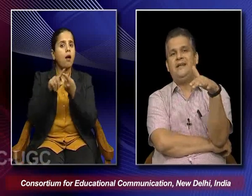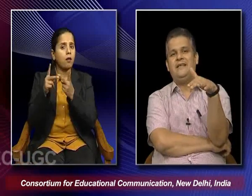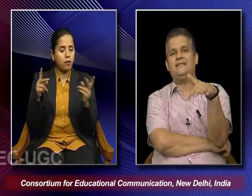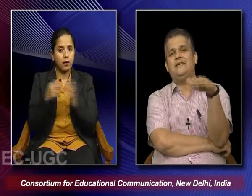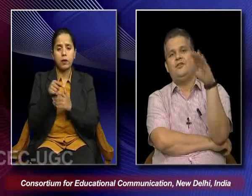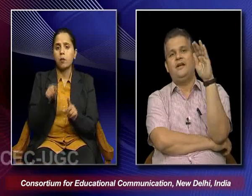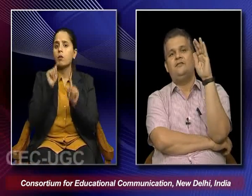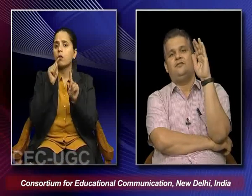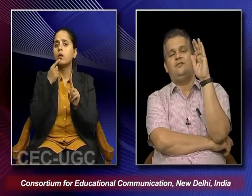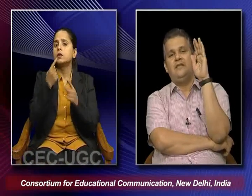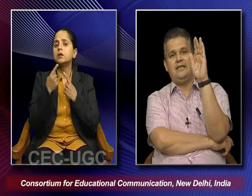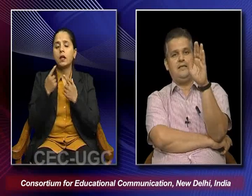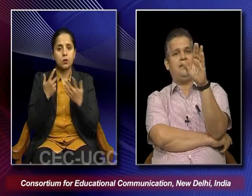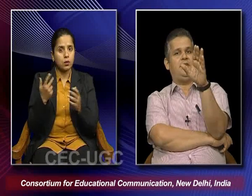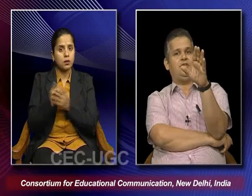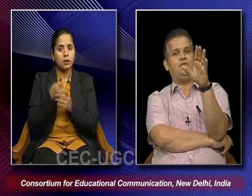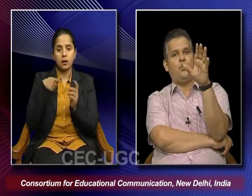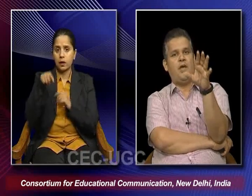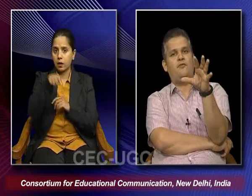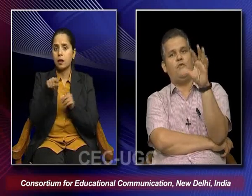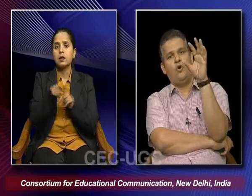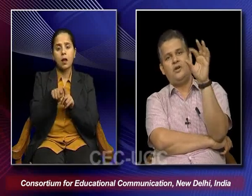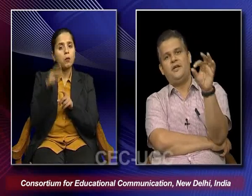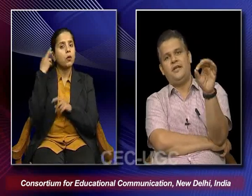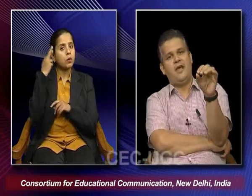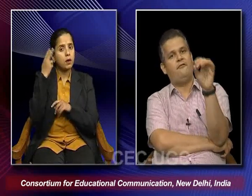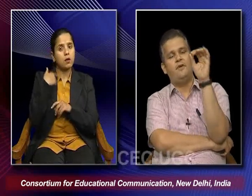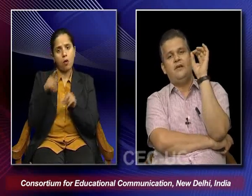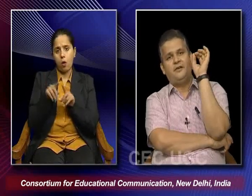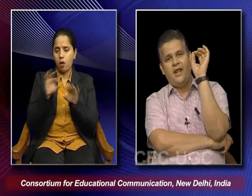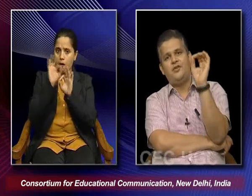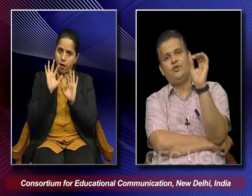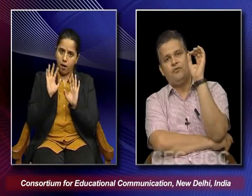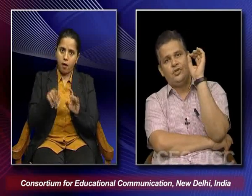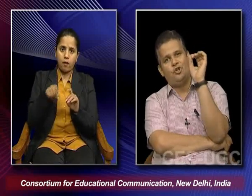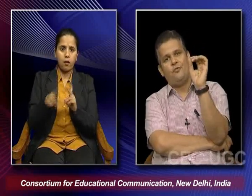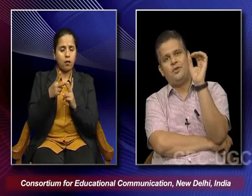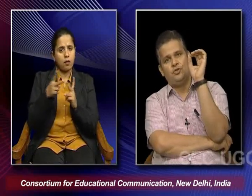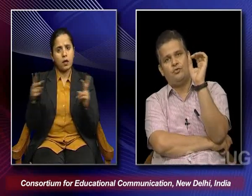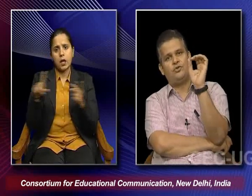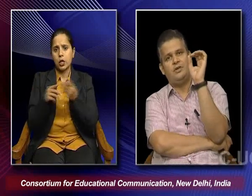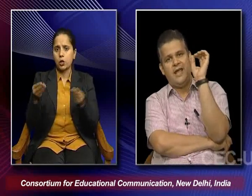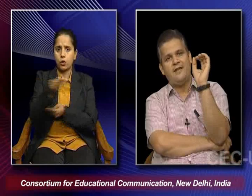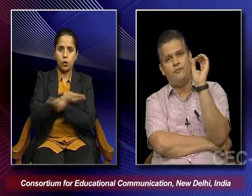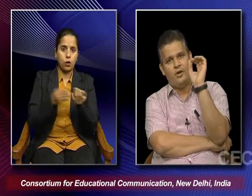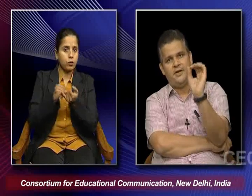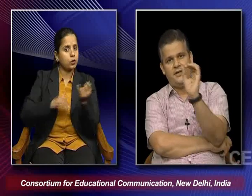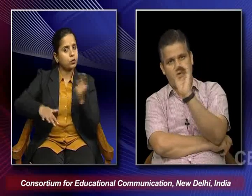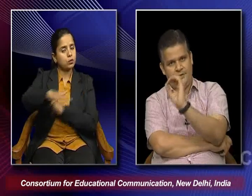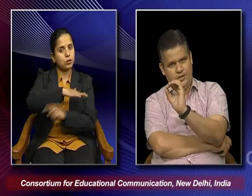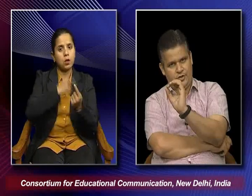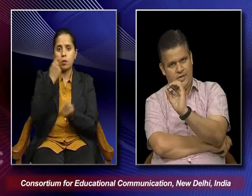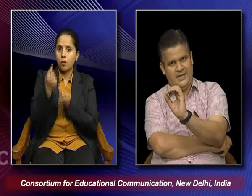point is that this is a region where we already have a range of economic, social and